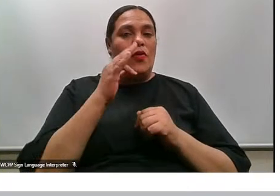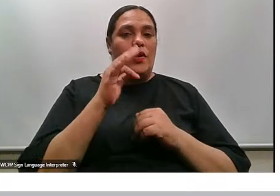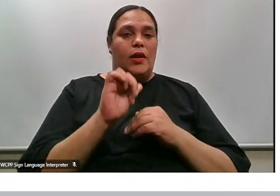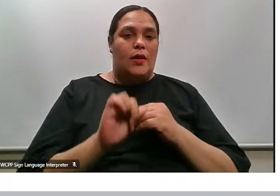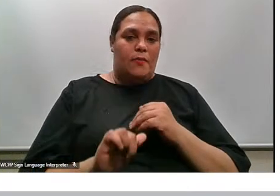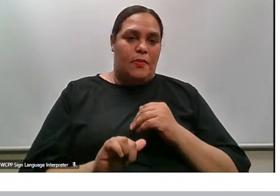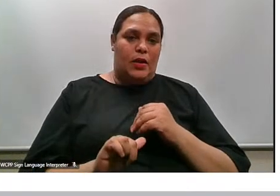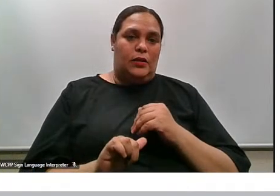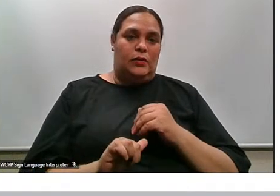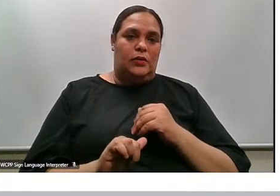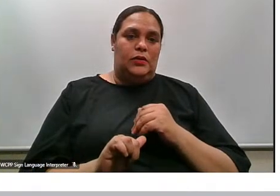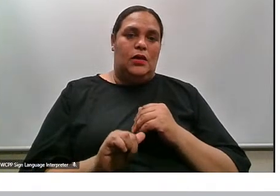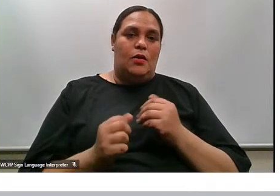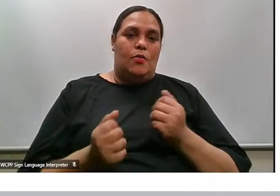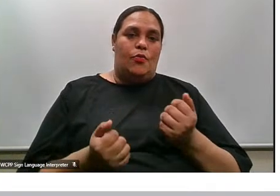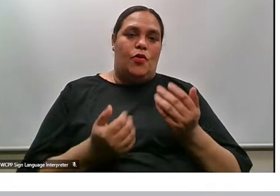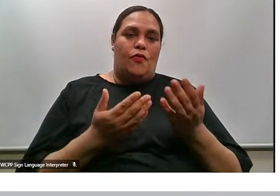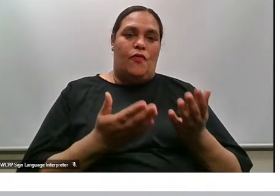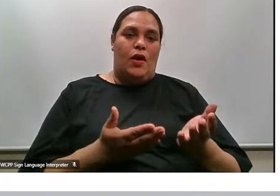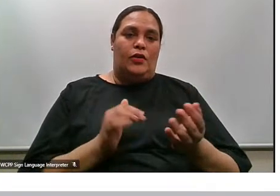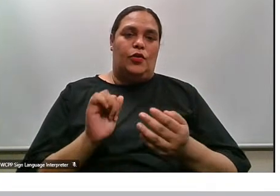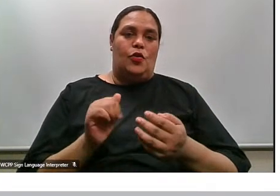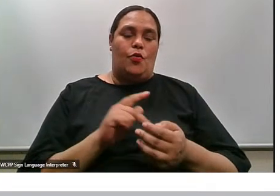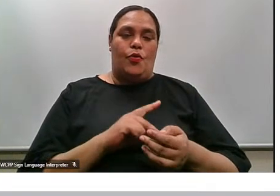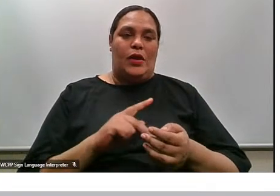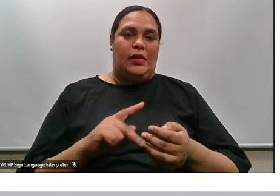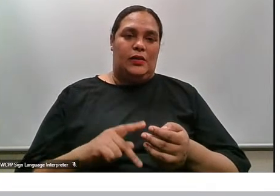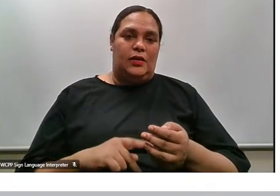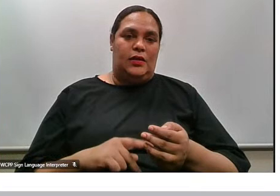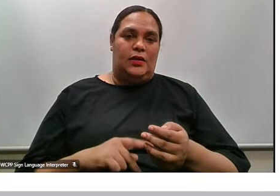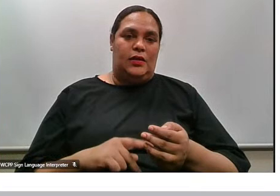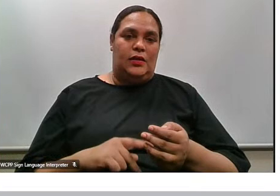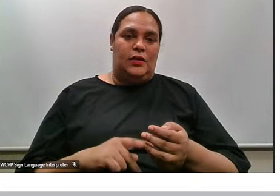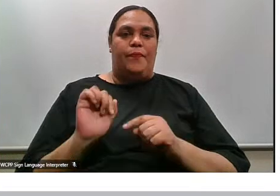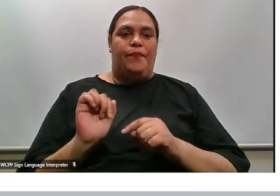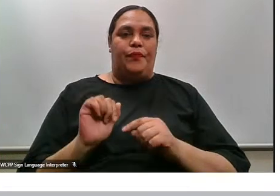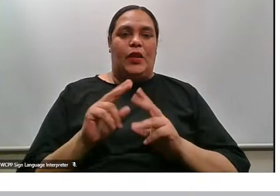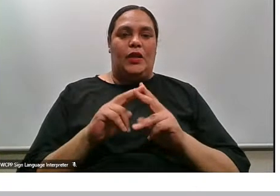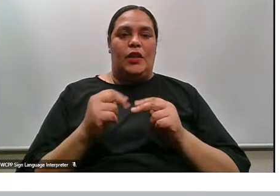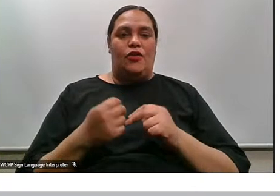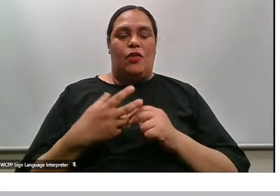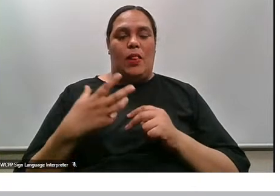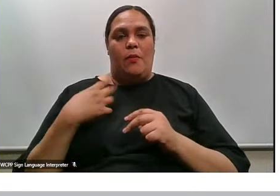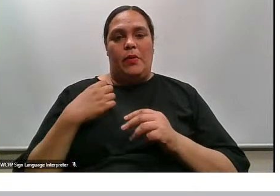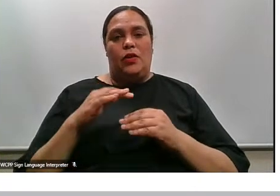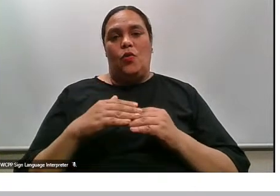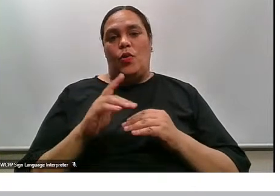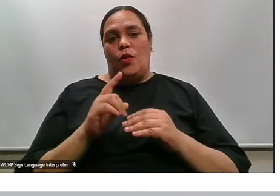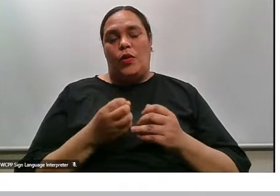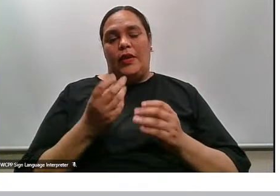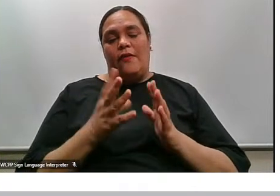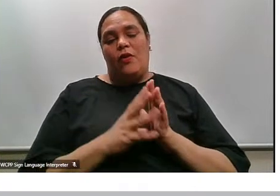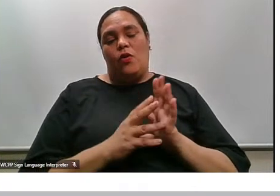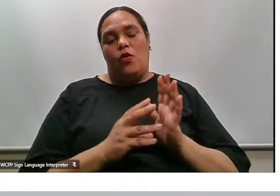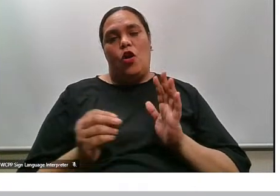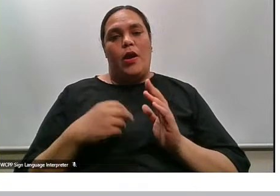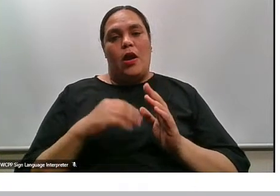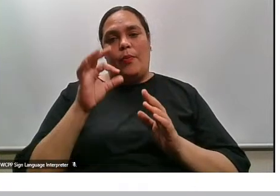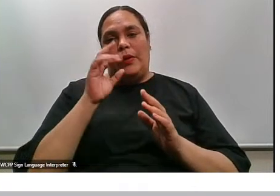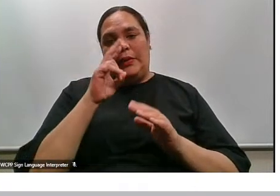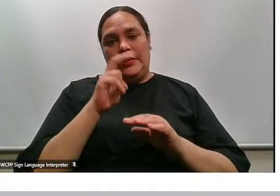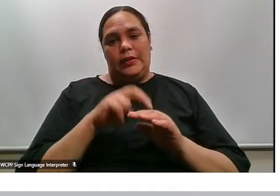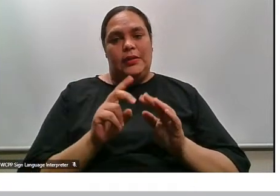Legotla provided the president and the national minister with a copy of our policing needs